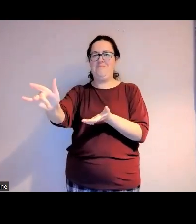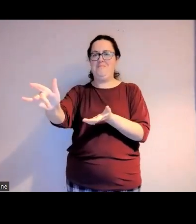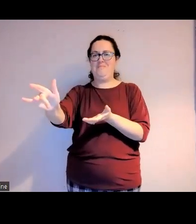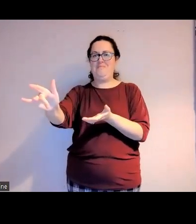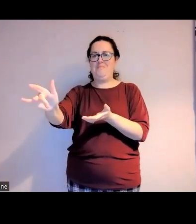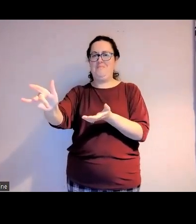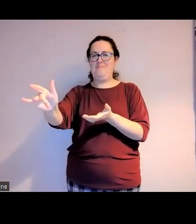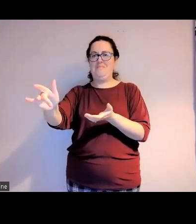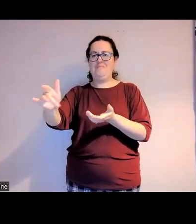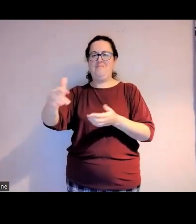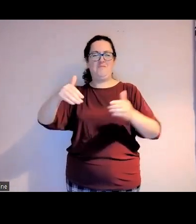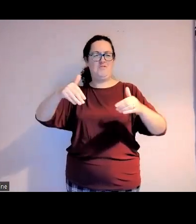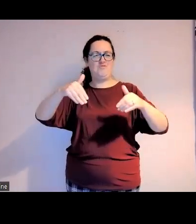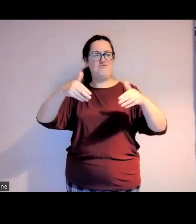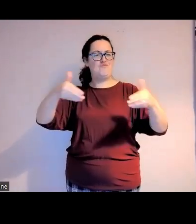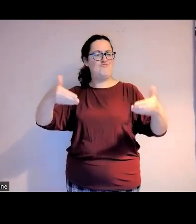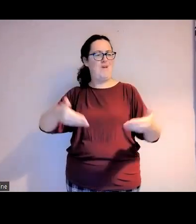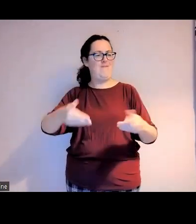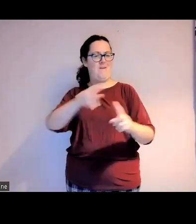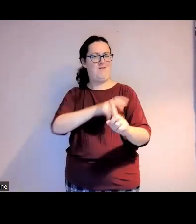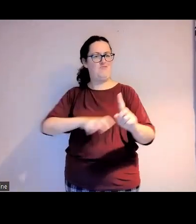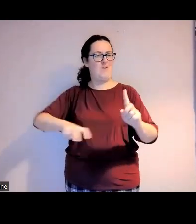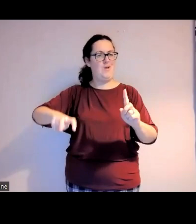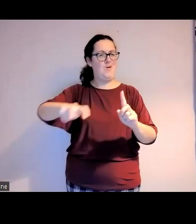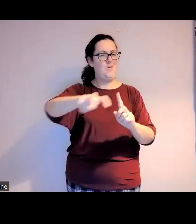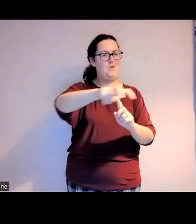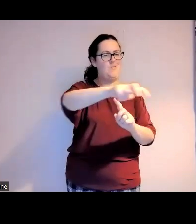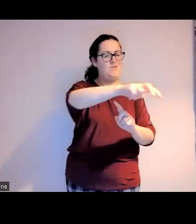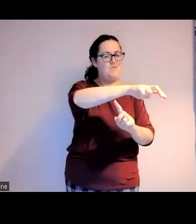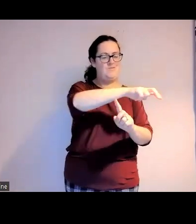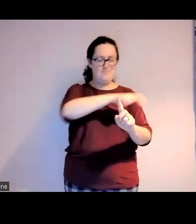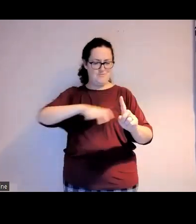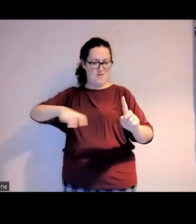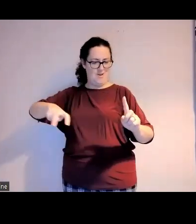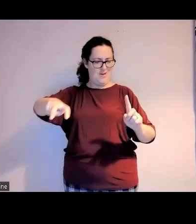been around the graveyard twice. No need to